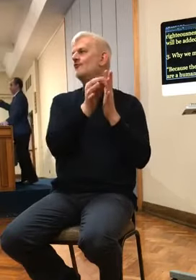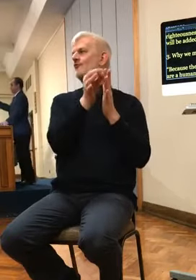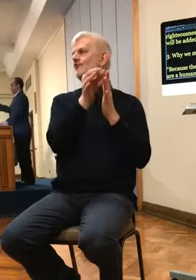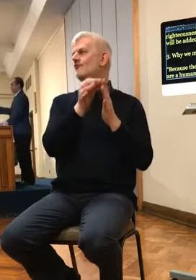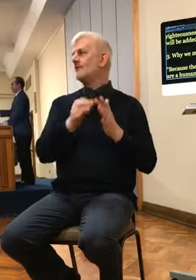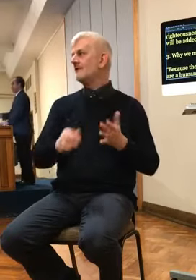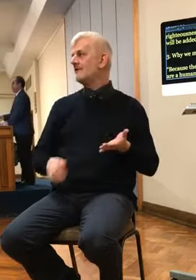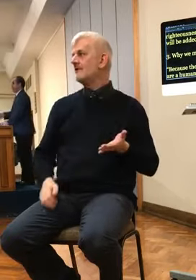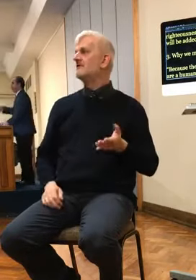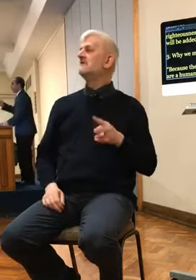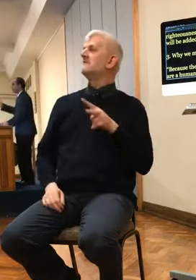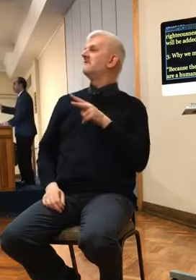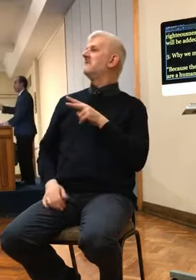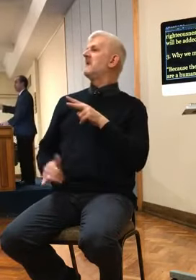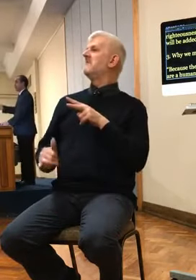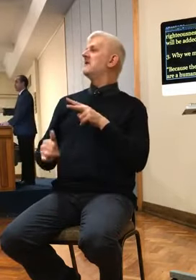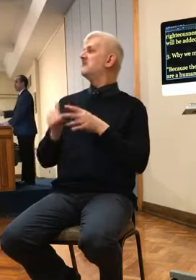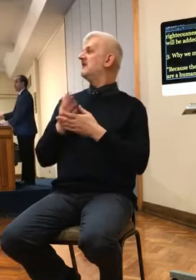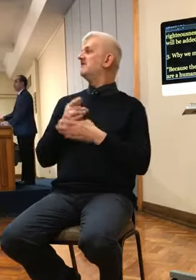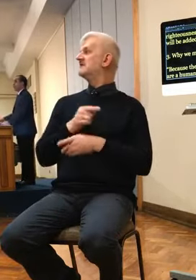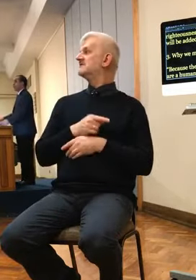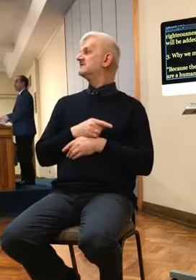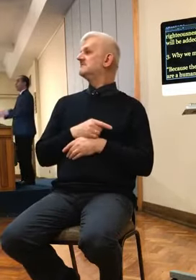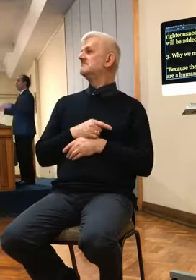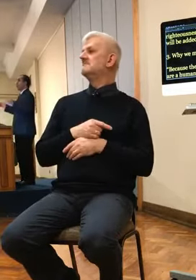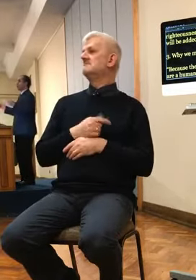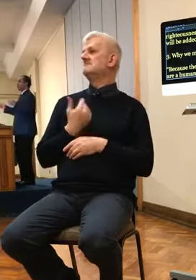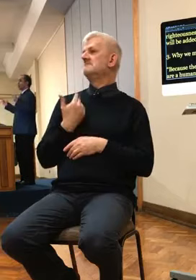better. Better and better.